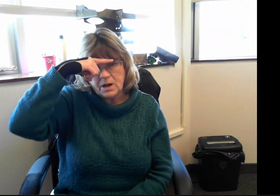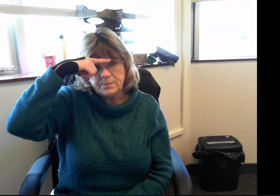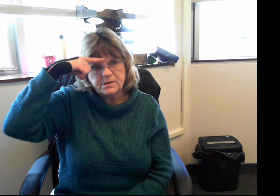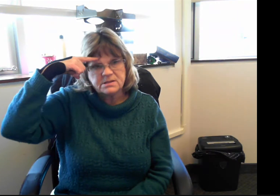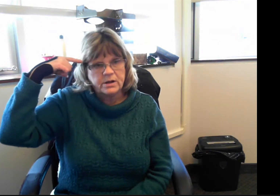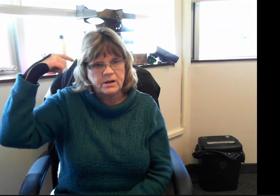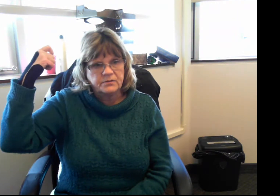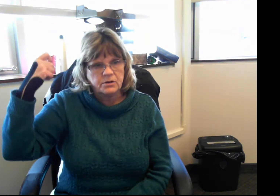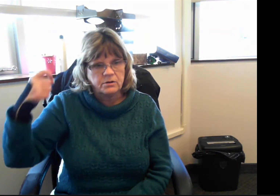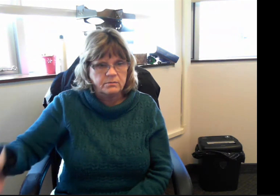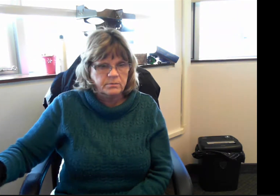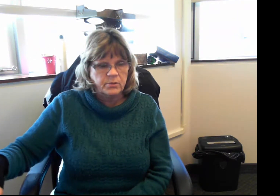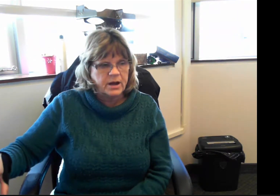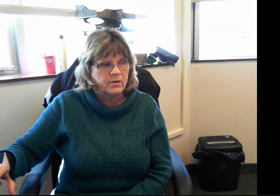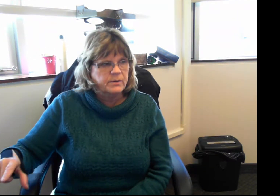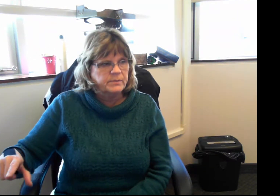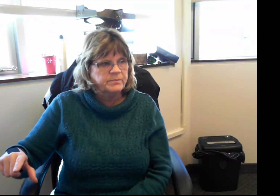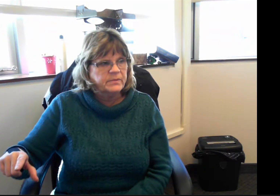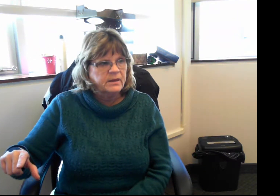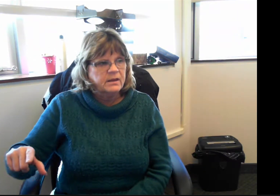wiping the sweat off your brow.